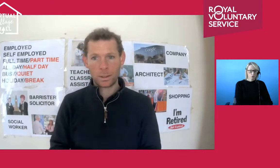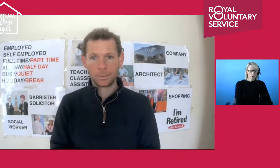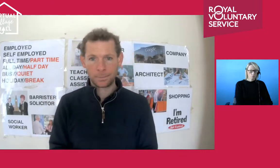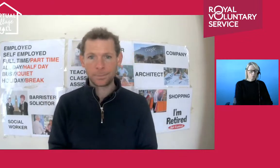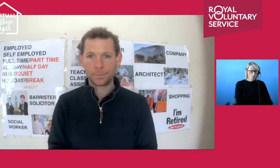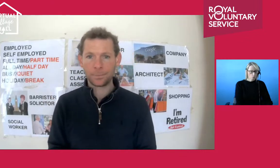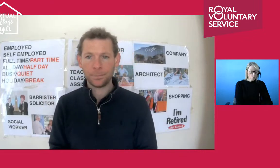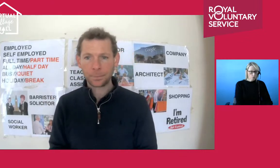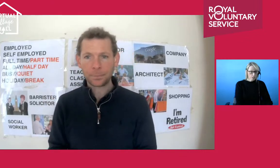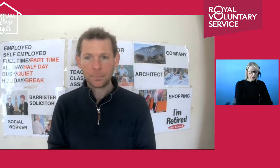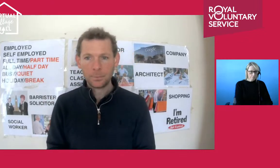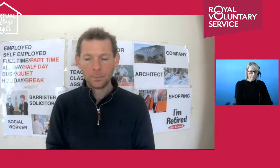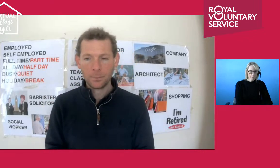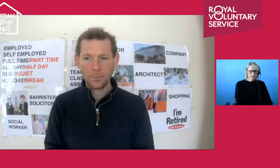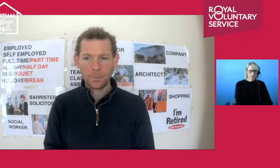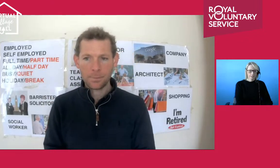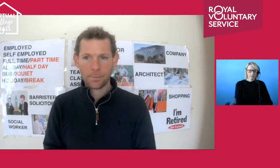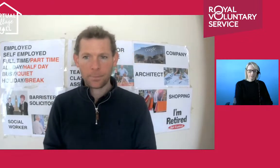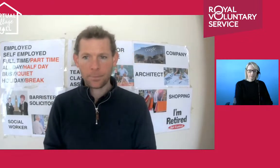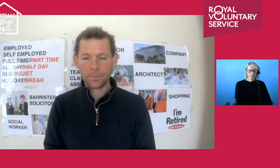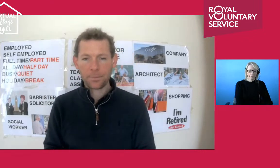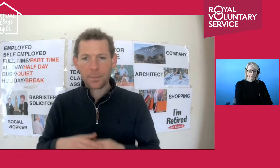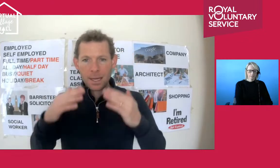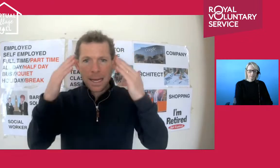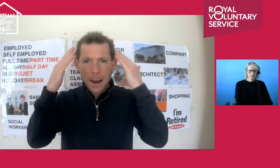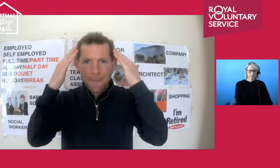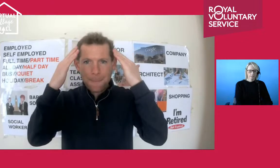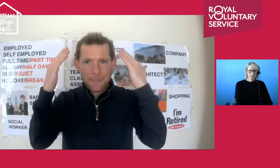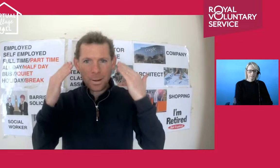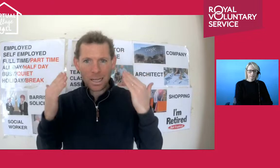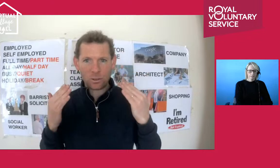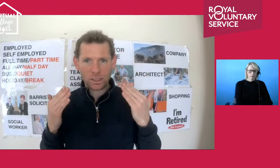Okay, we'll do them all one more time.